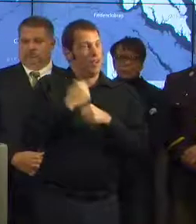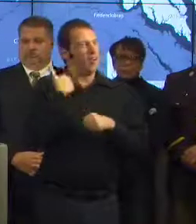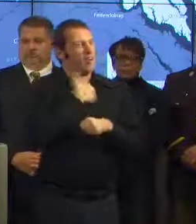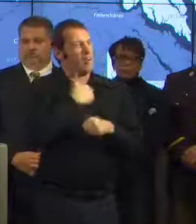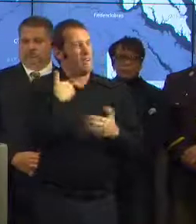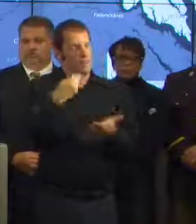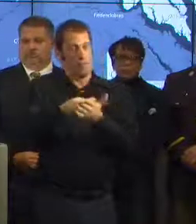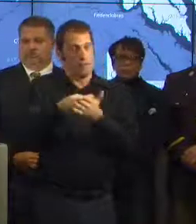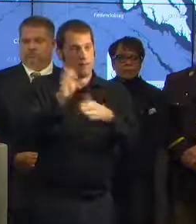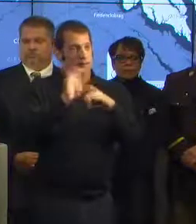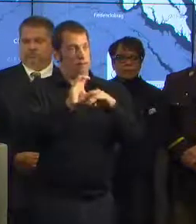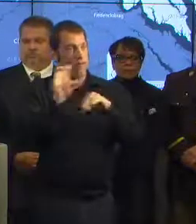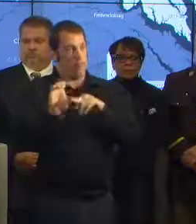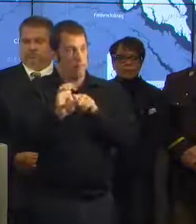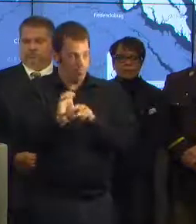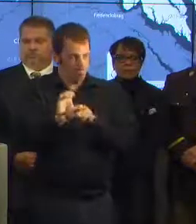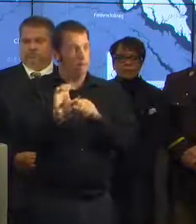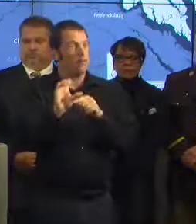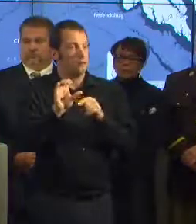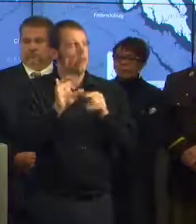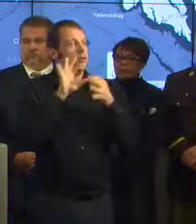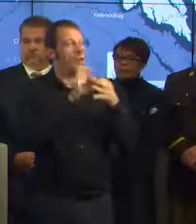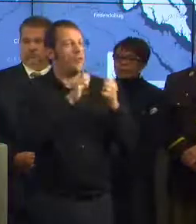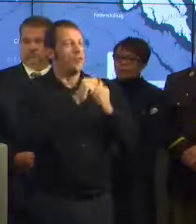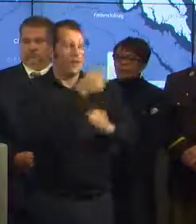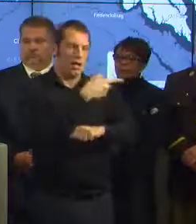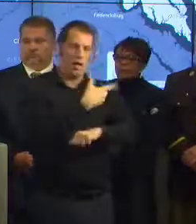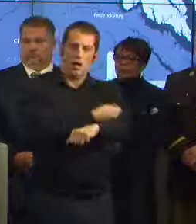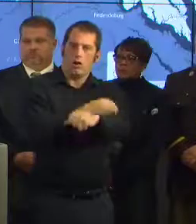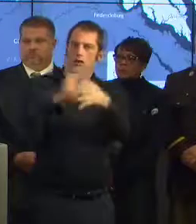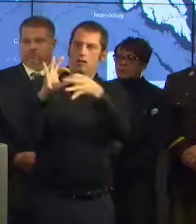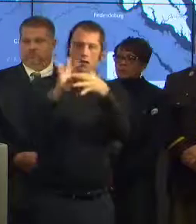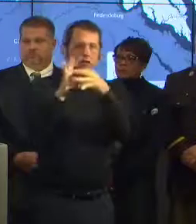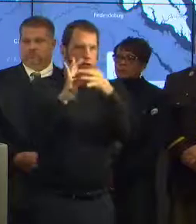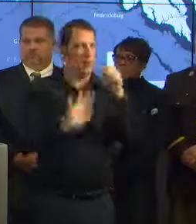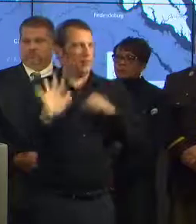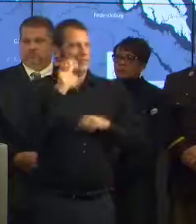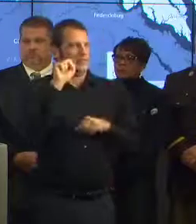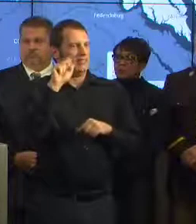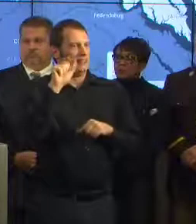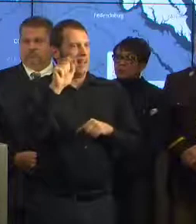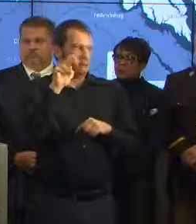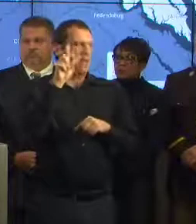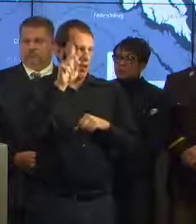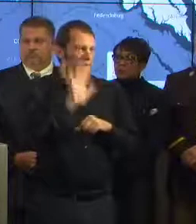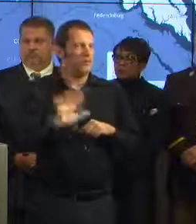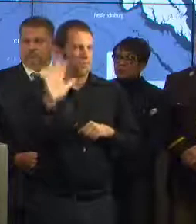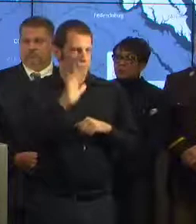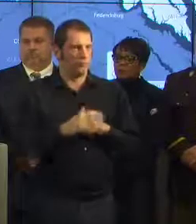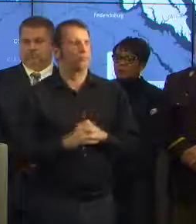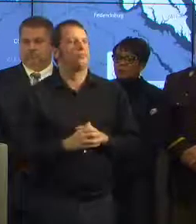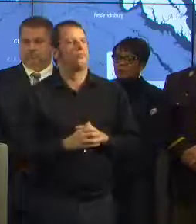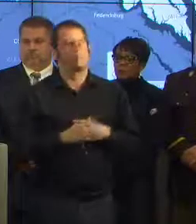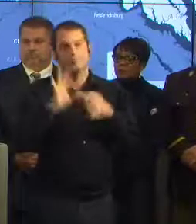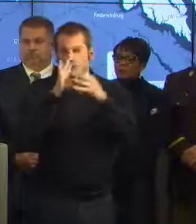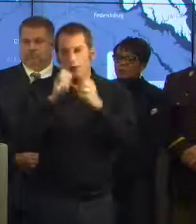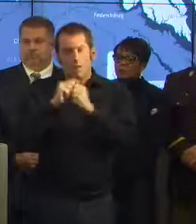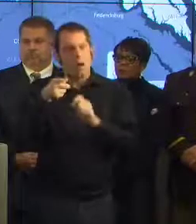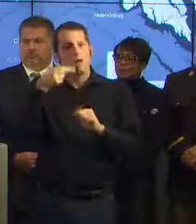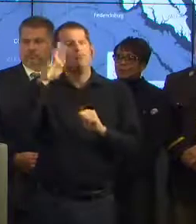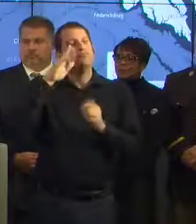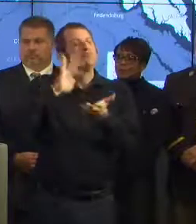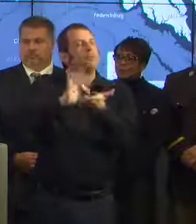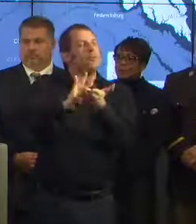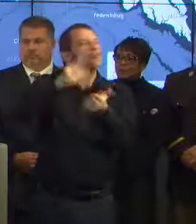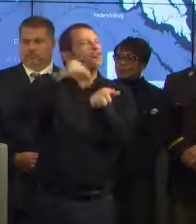state. And we also expanded Maryland's prescription drug monitoring program twice, as well as signing